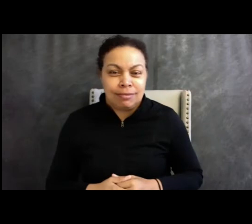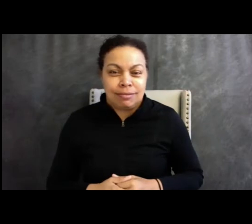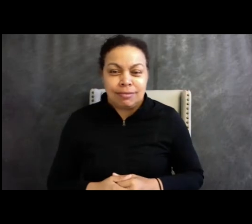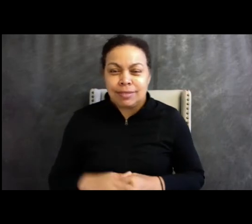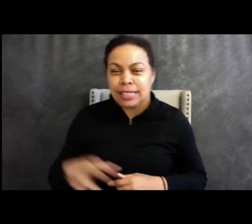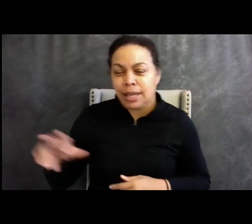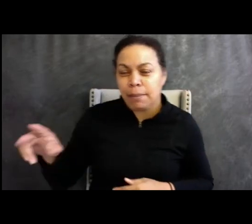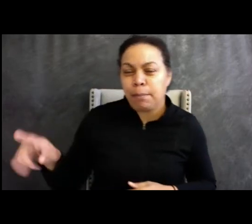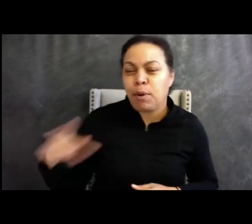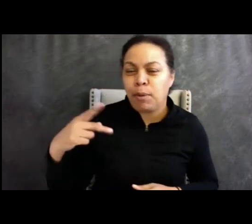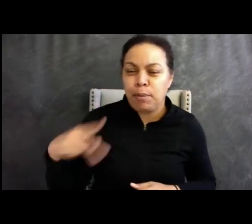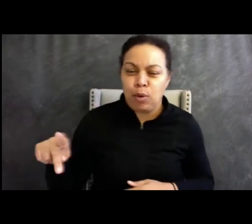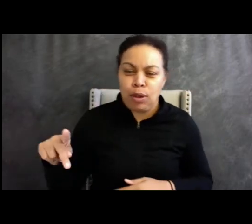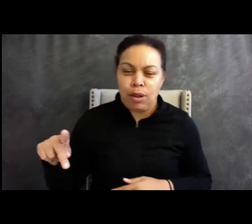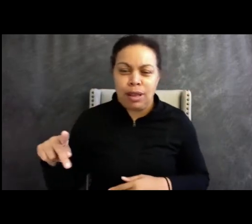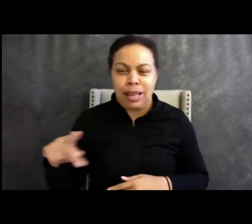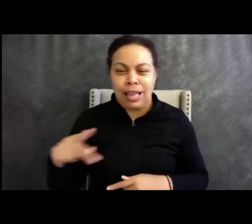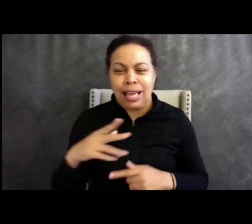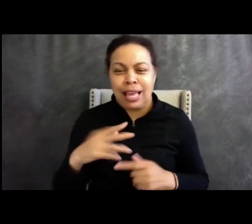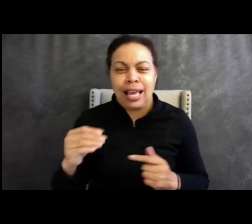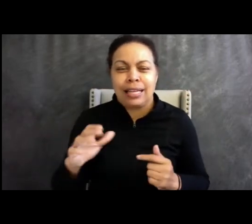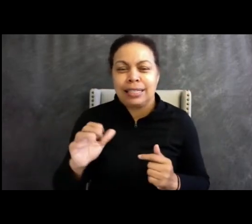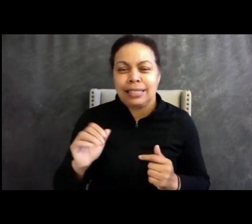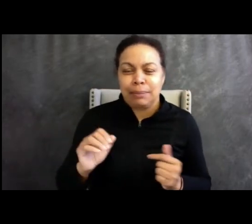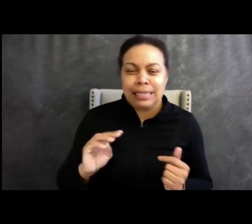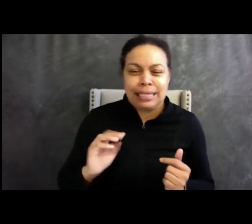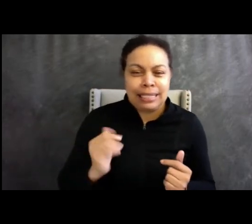purple and humming,